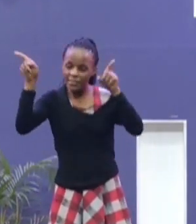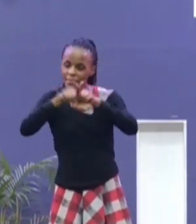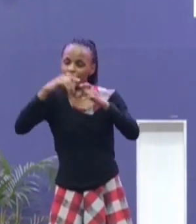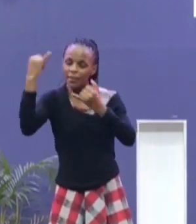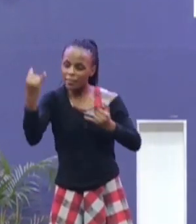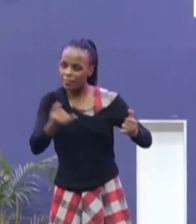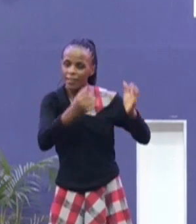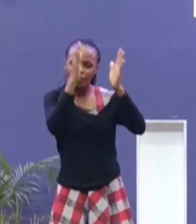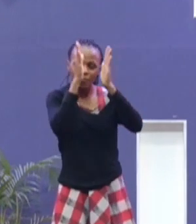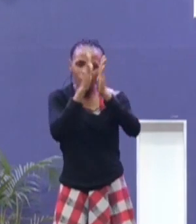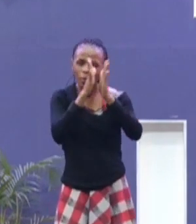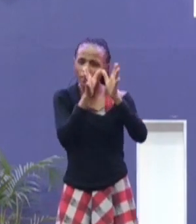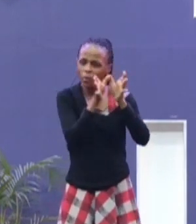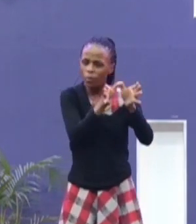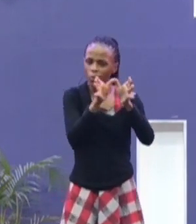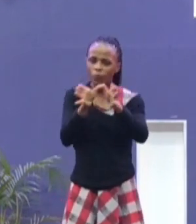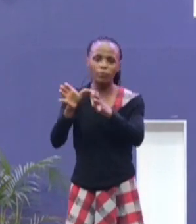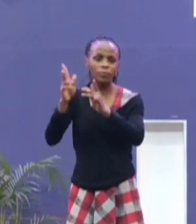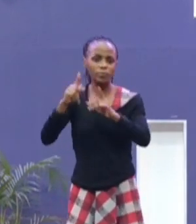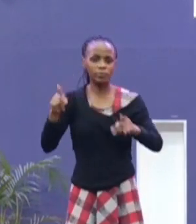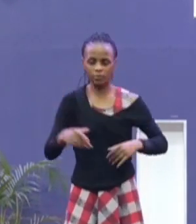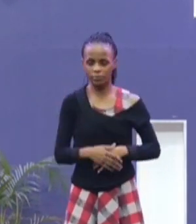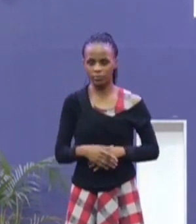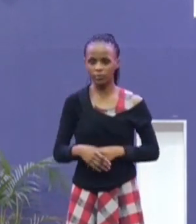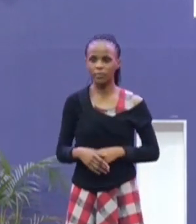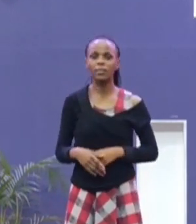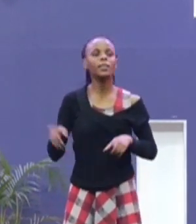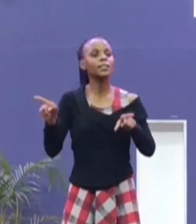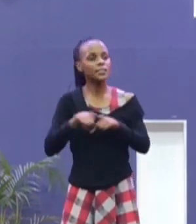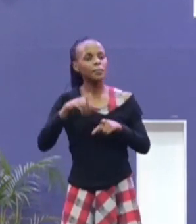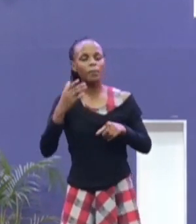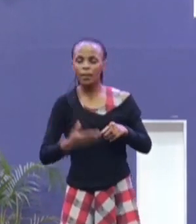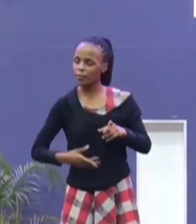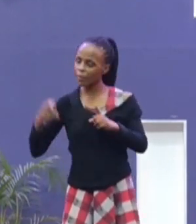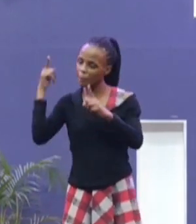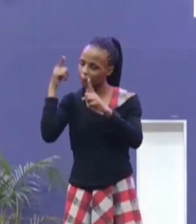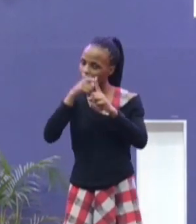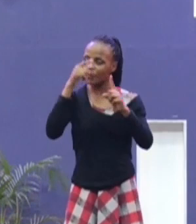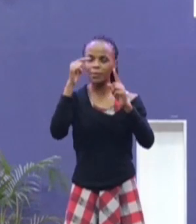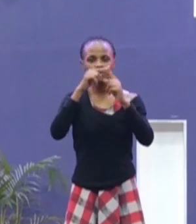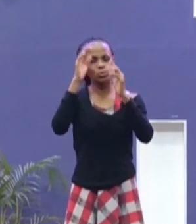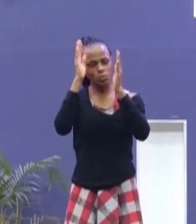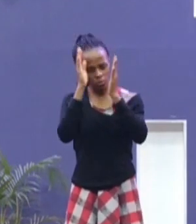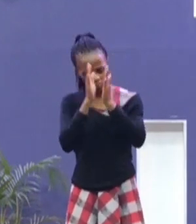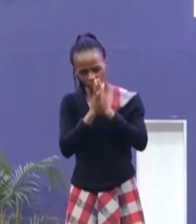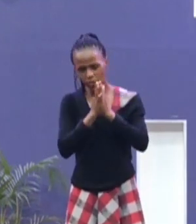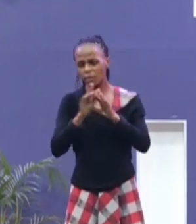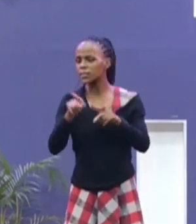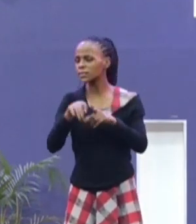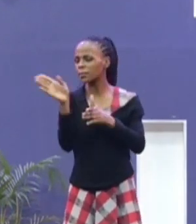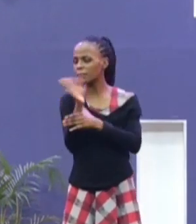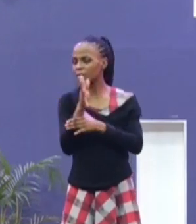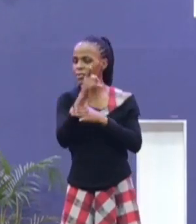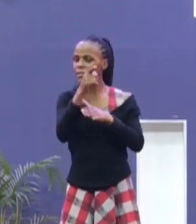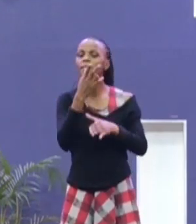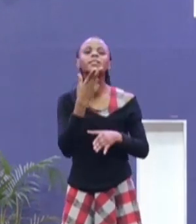yonjagalo kwaniza yona abega irizi. Yes, intercessors have a role to play. There is a ministration in that side. Abega